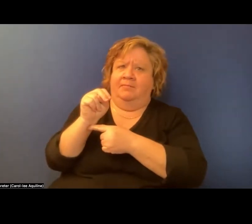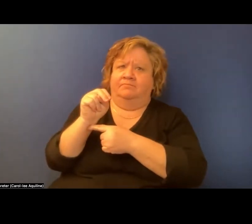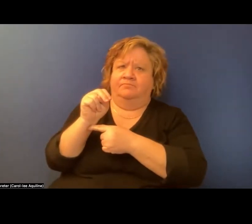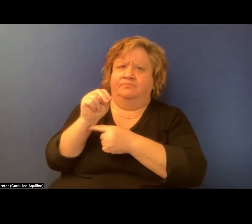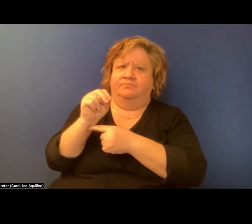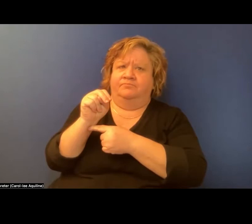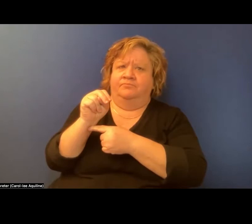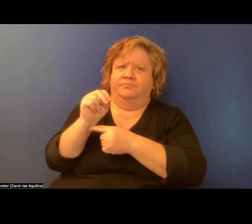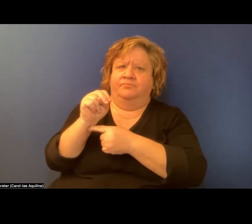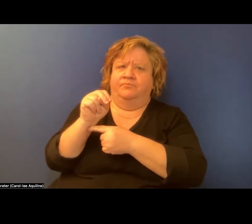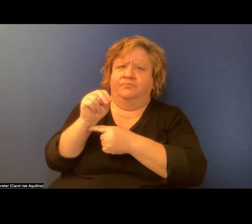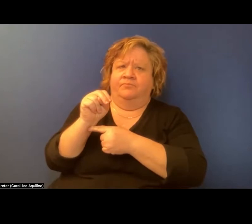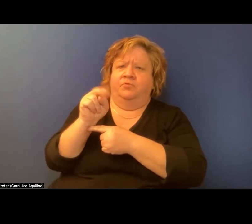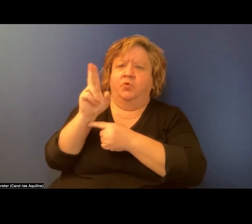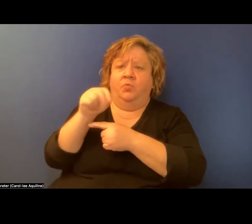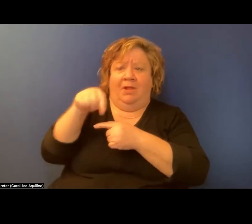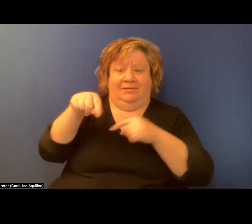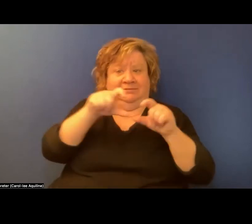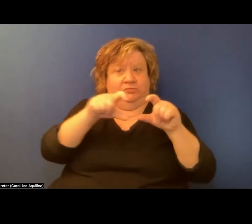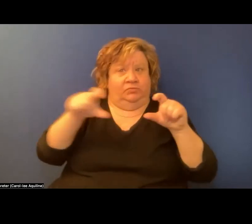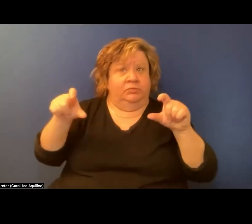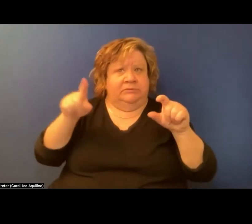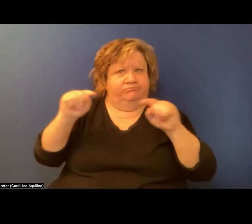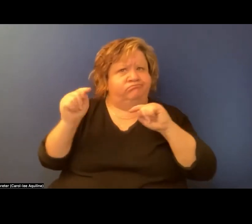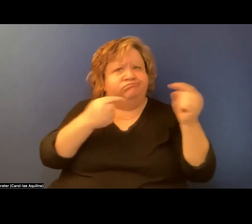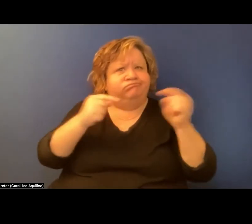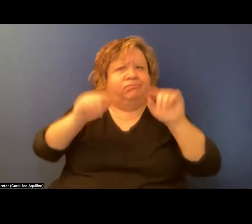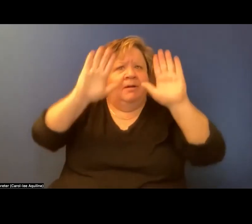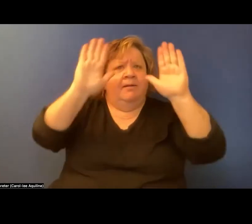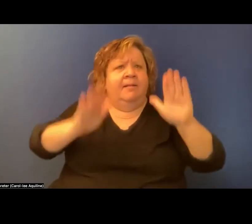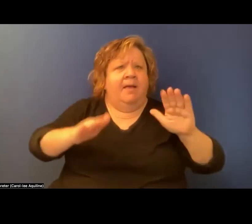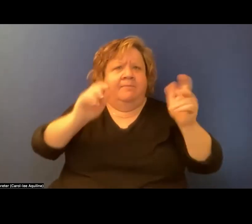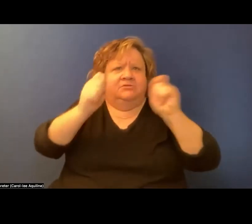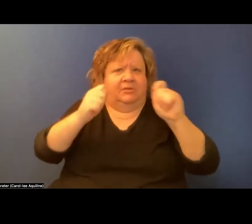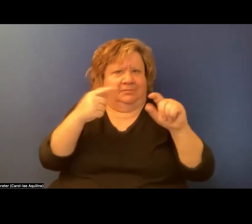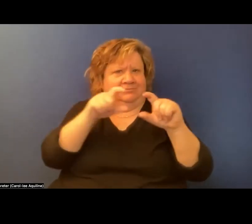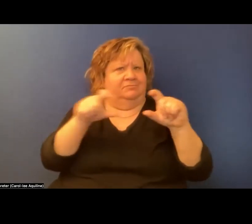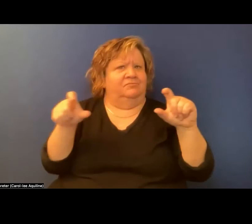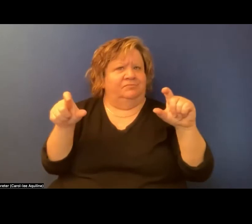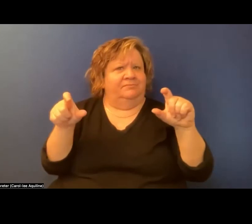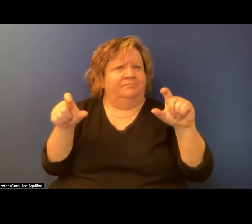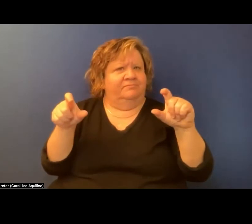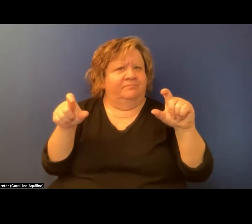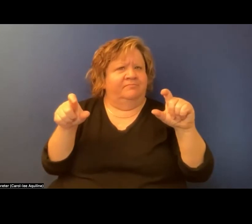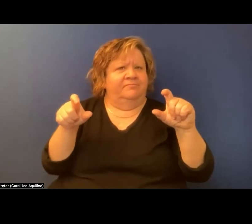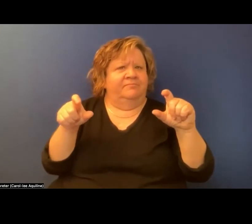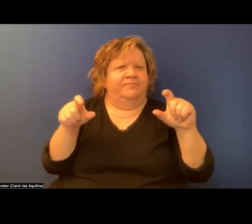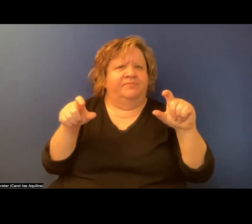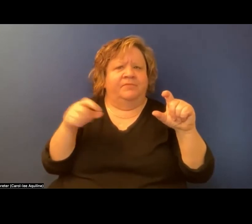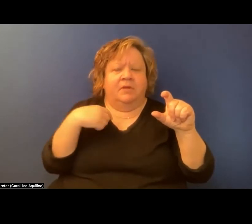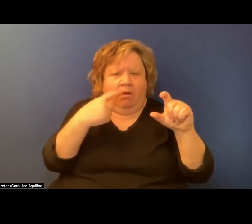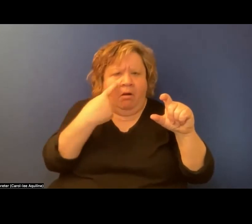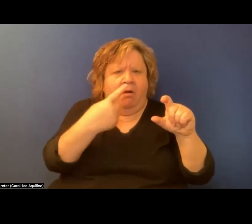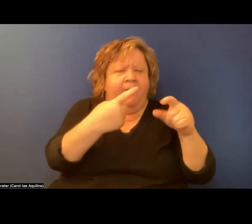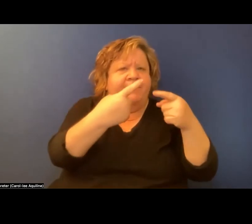moment and until we can achieve the official recognition, different stakeholders are meeting, are coming together and